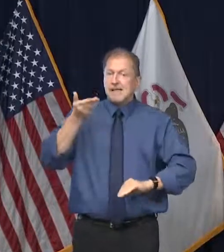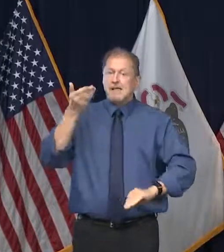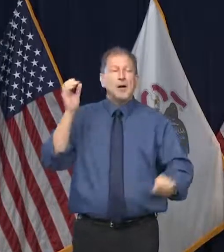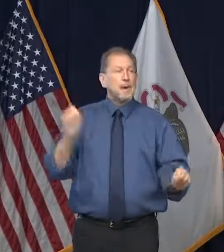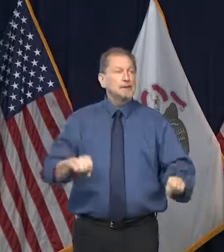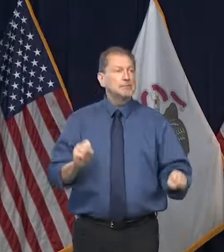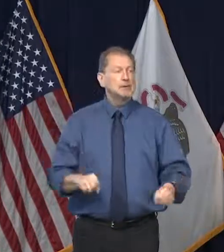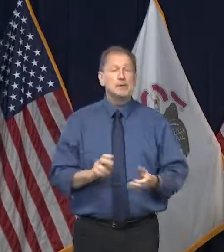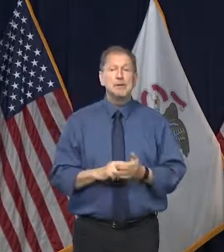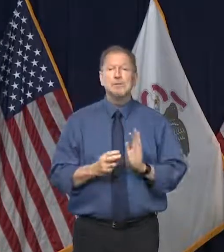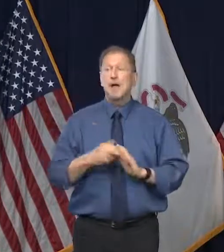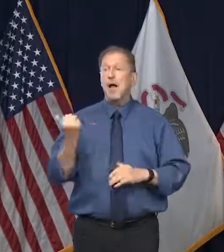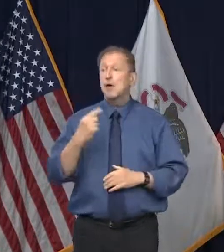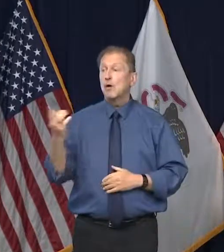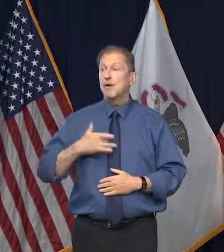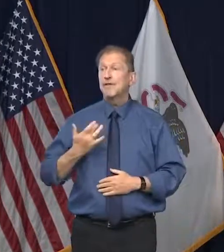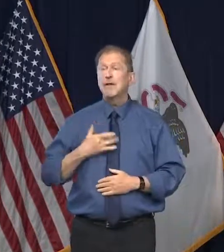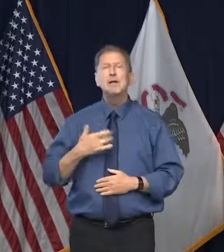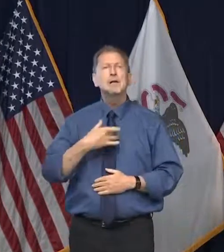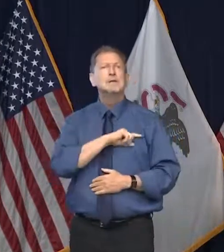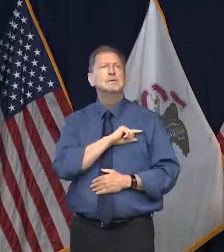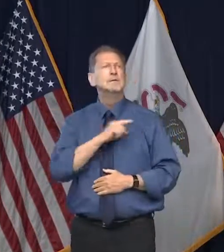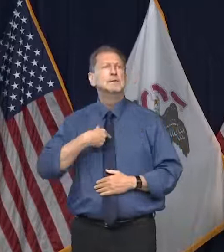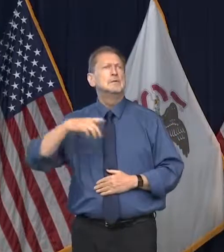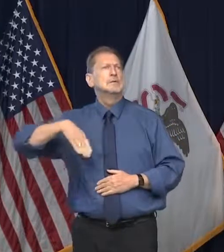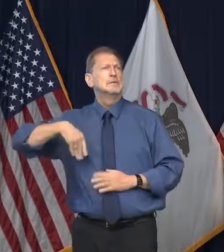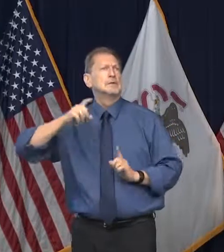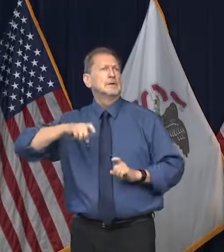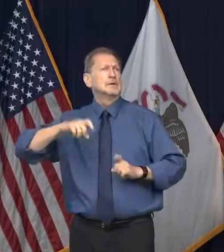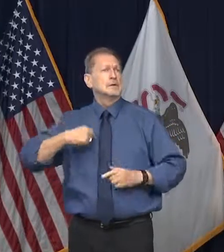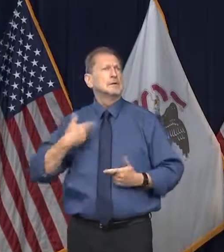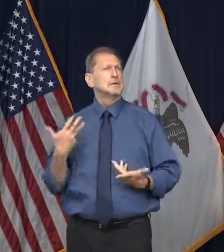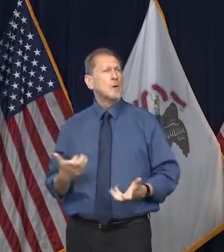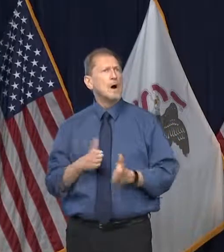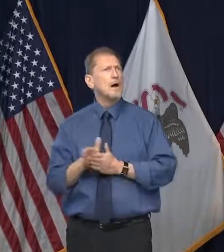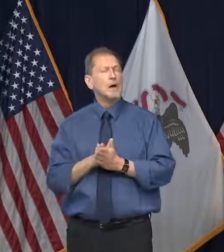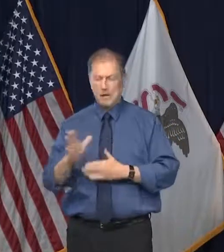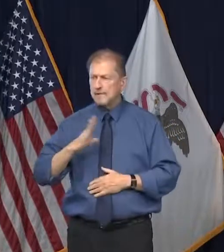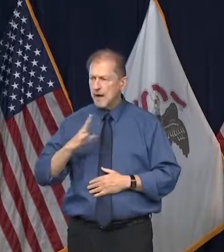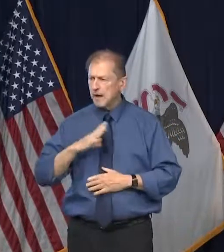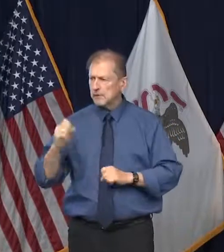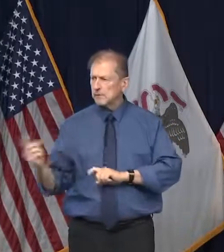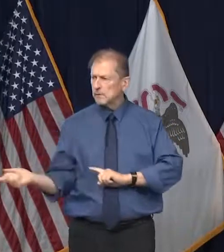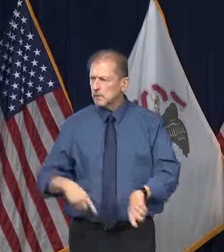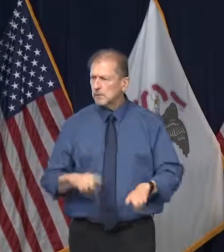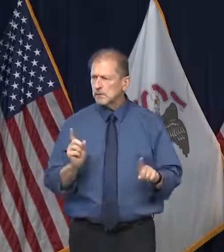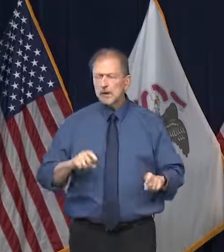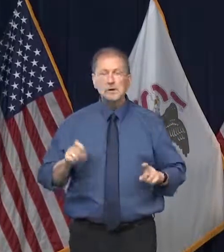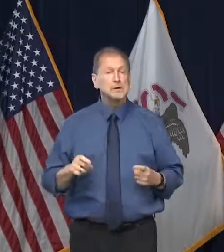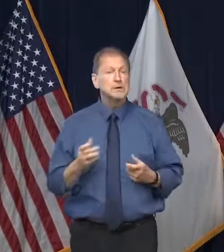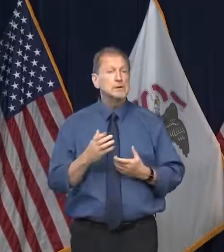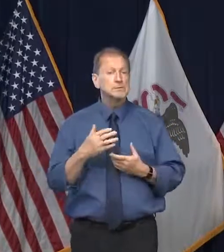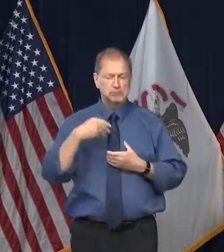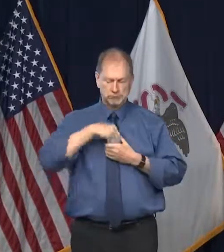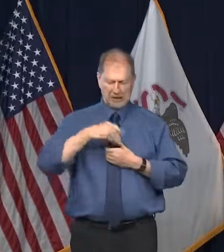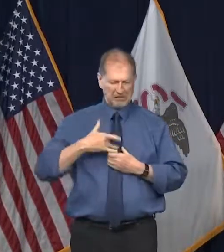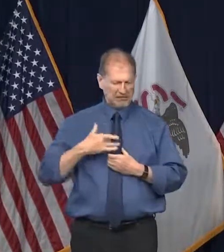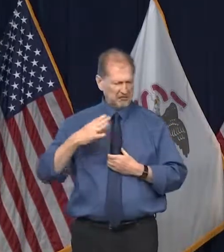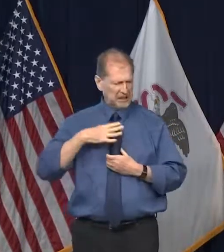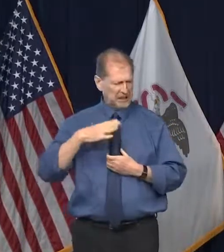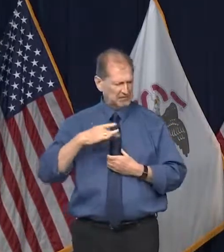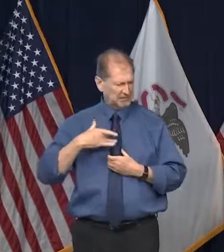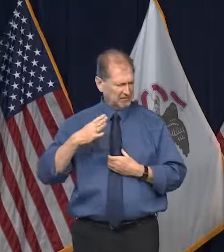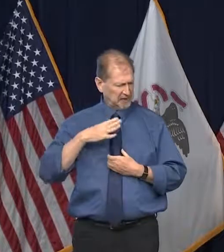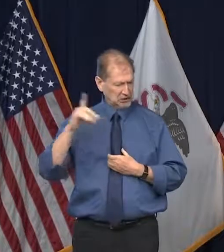want people, in fact, it was part of my remarks today, just to remind you that even when you're not feeling